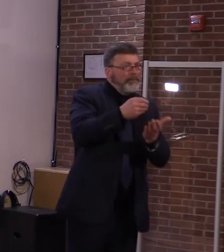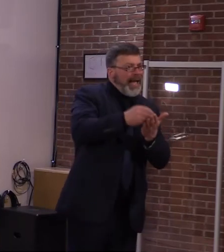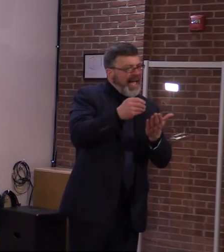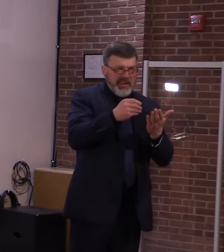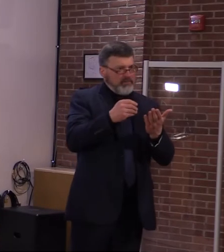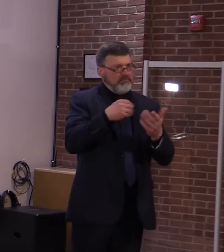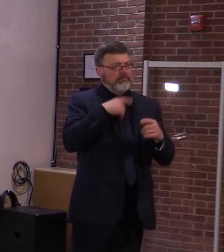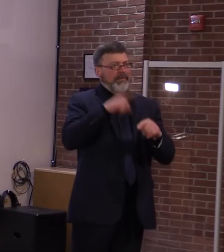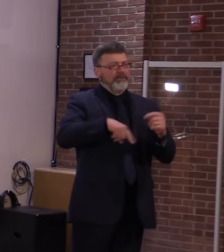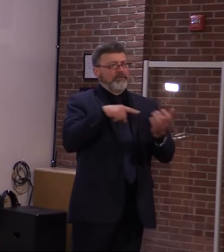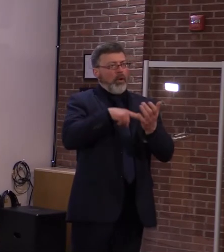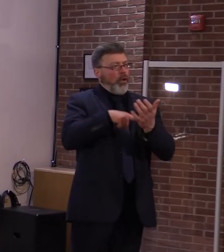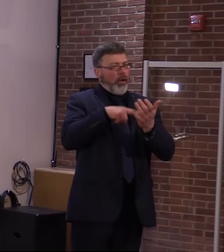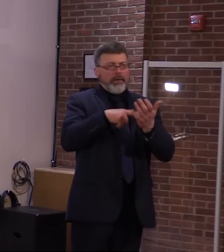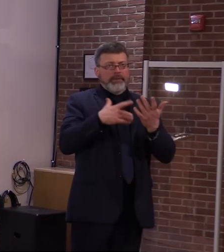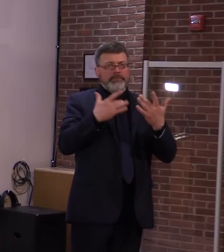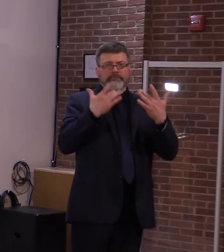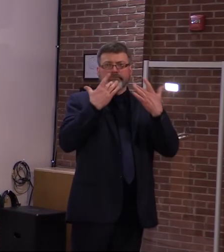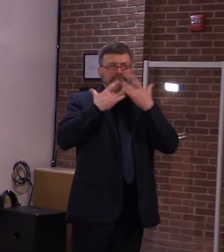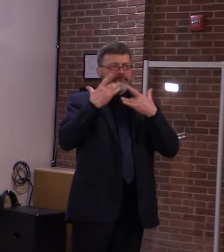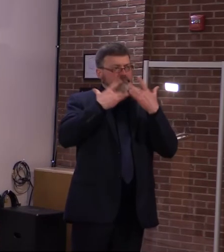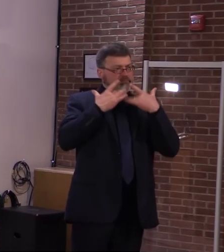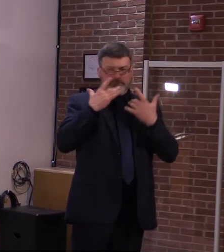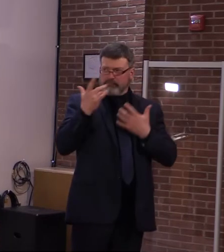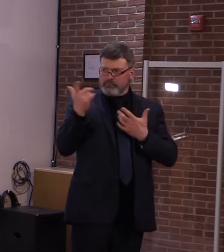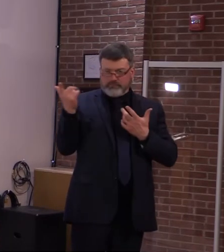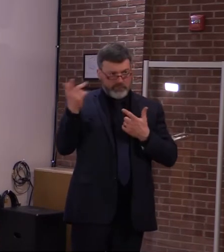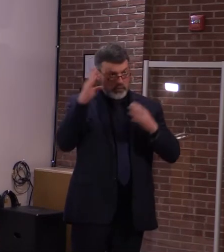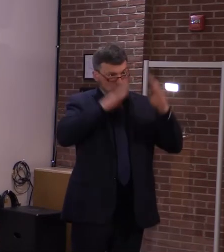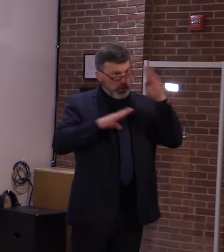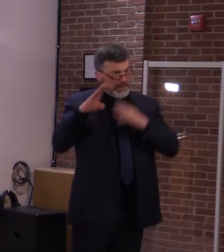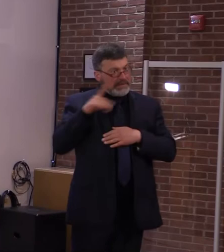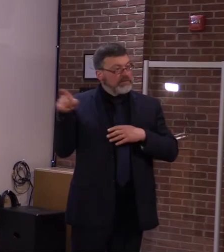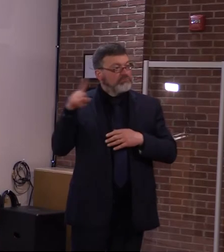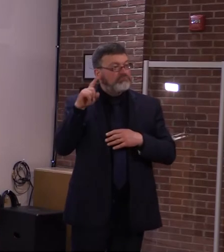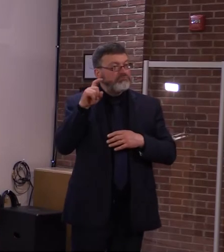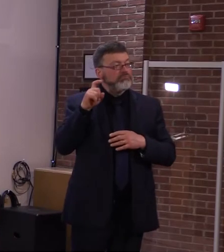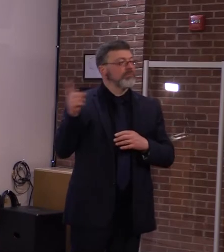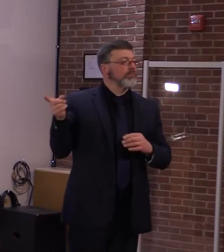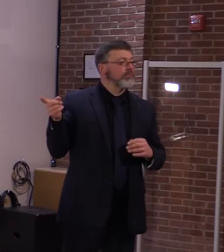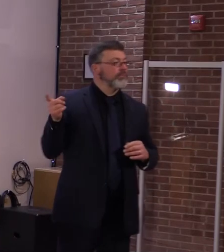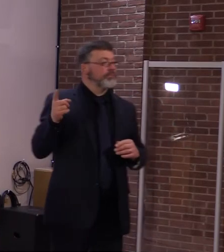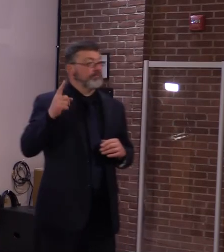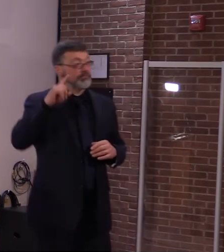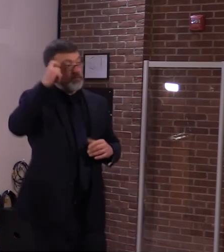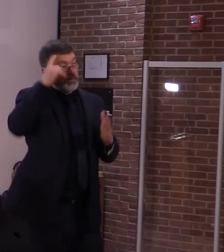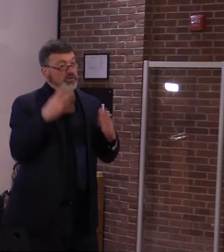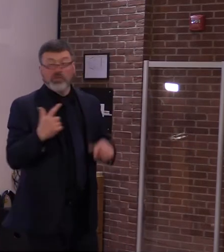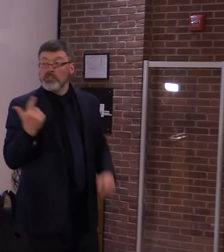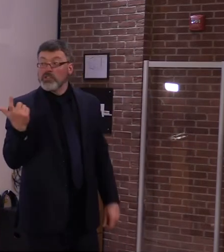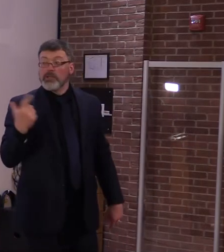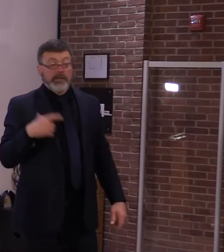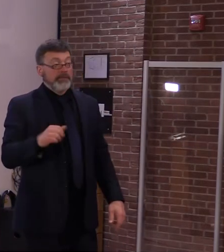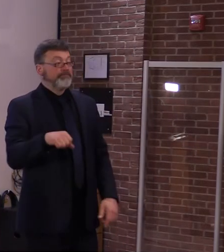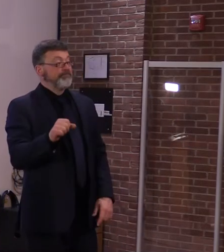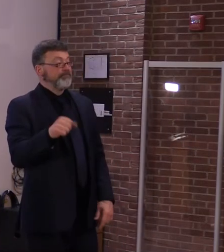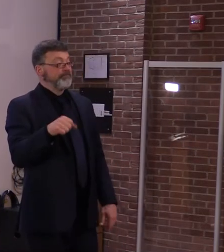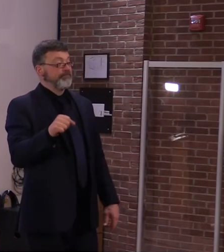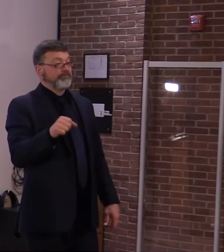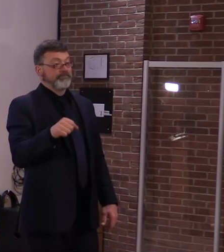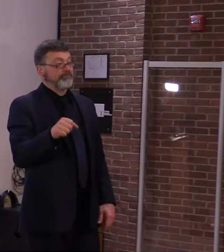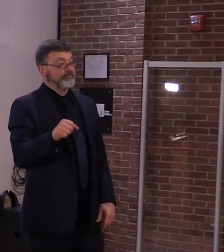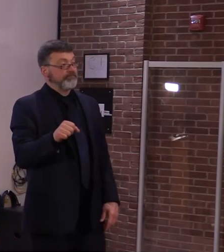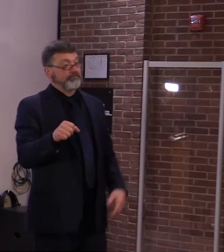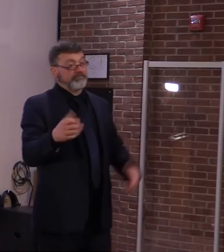This is the ripple effect of some of the real estate market. Is going to impact some of